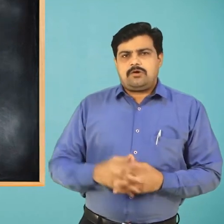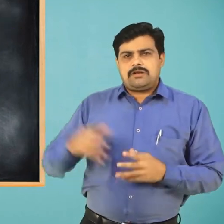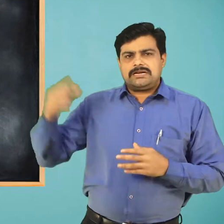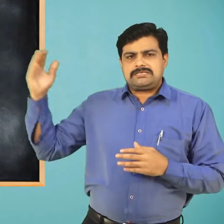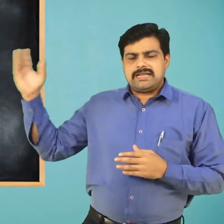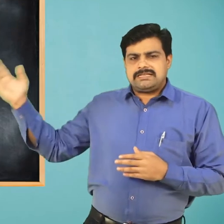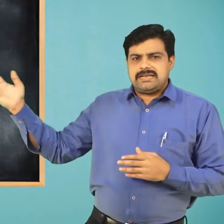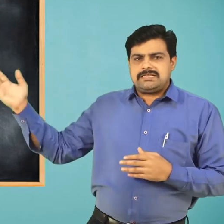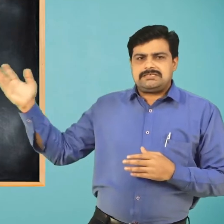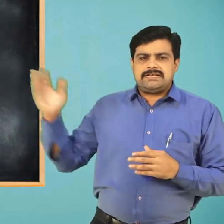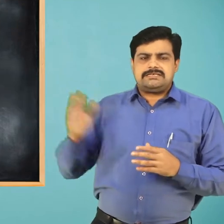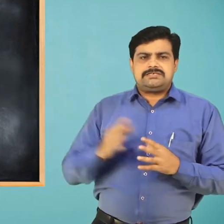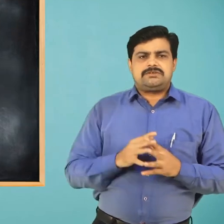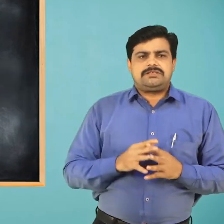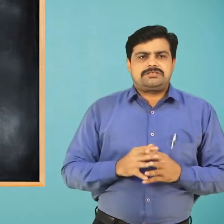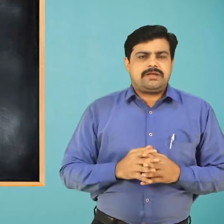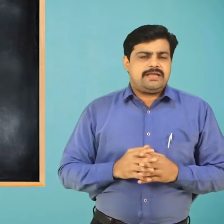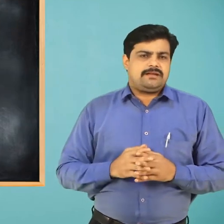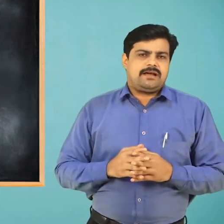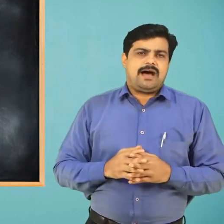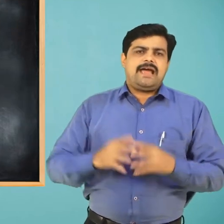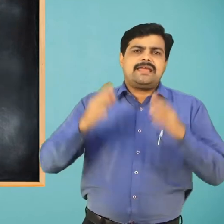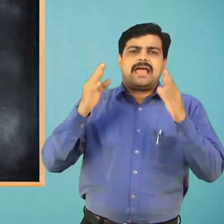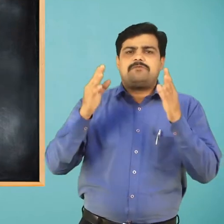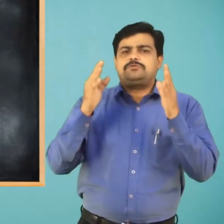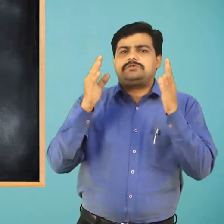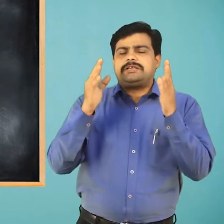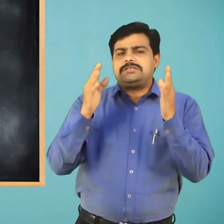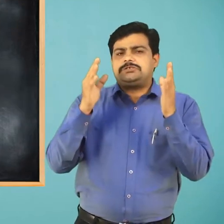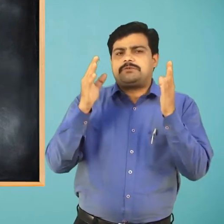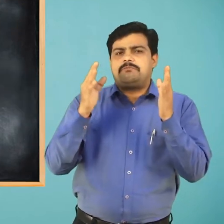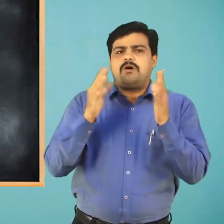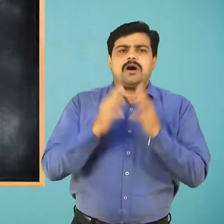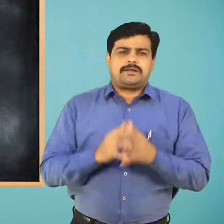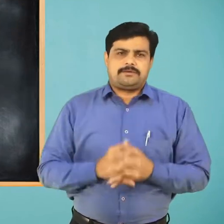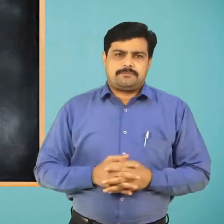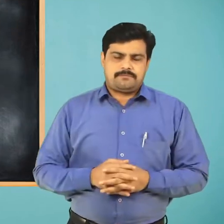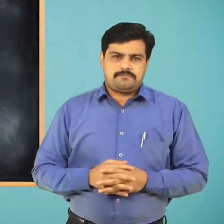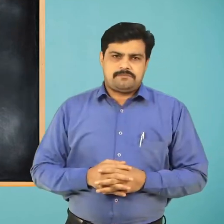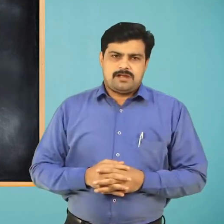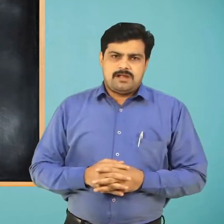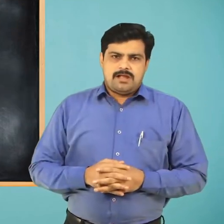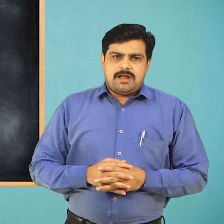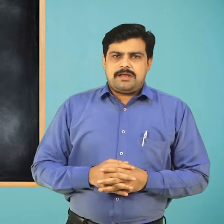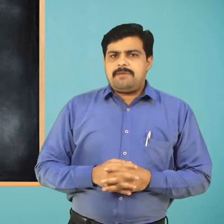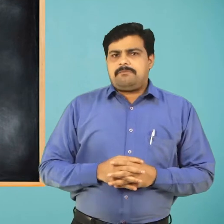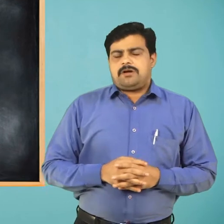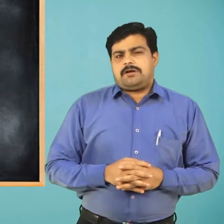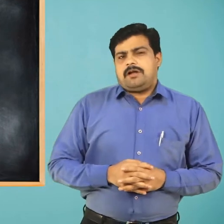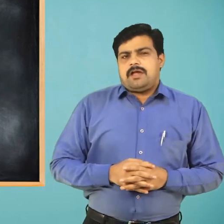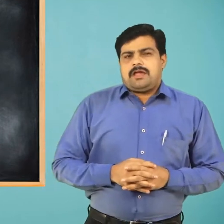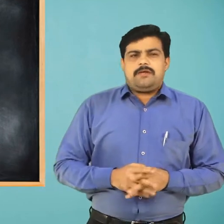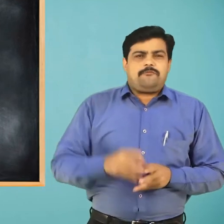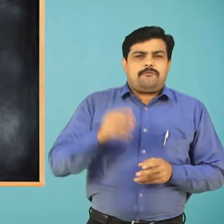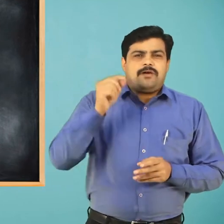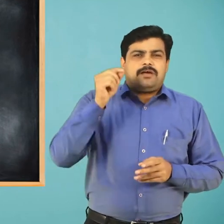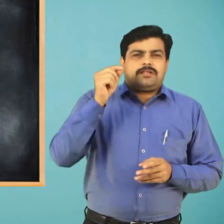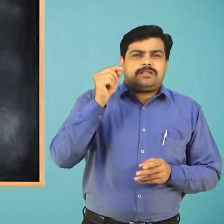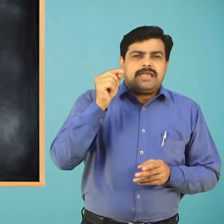Now let's take another sentence on the screen. I have to teach Mohan. Remember, if